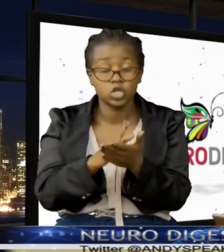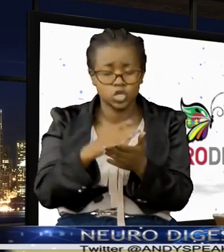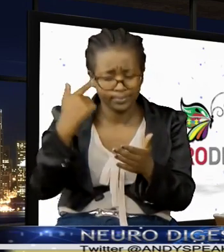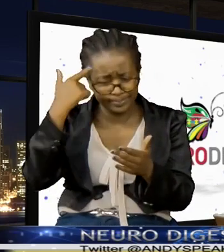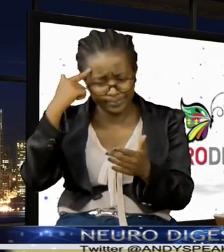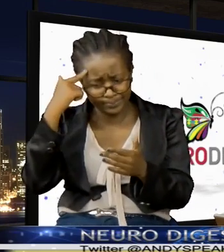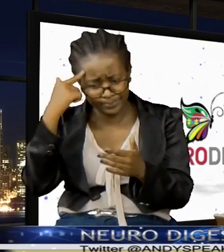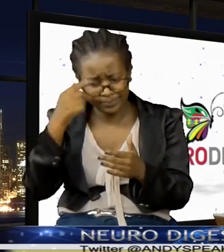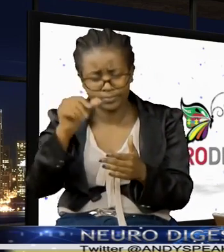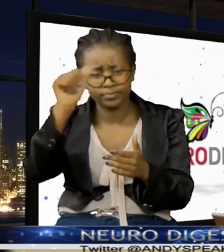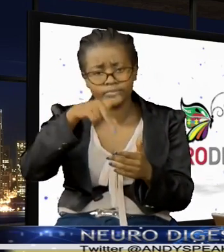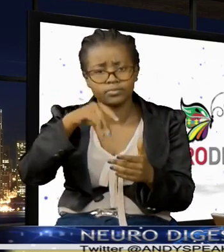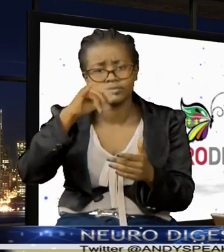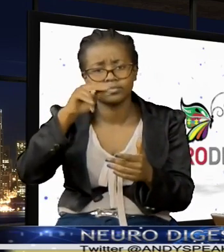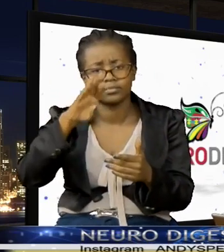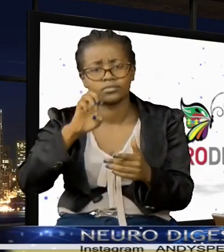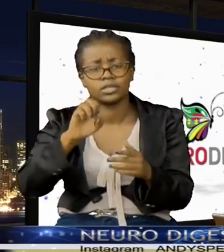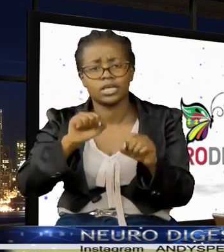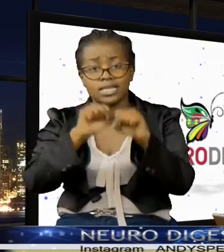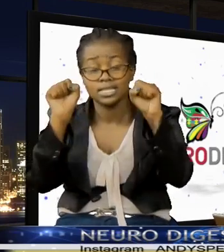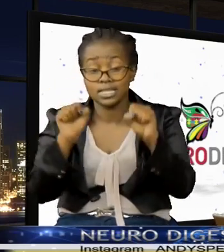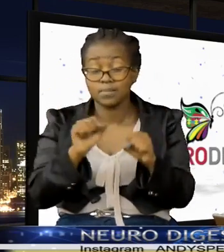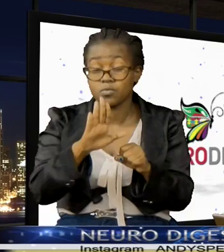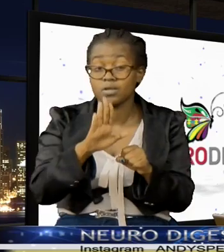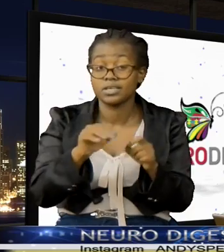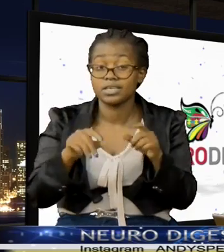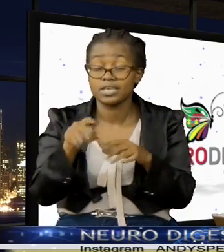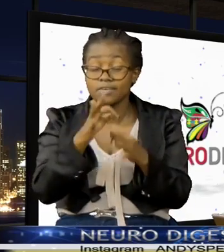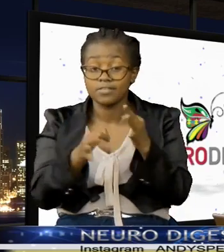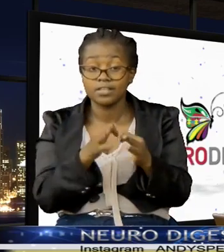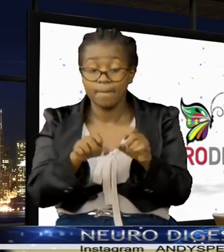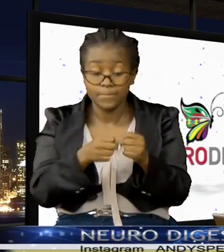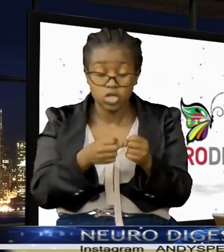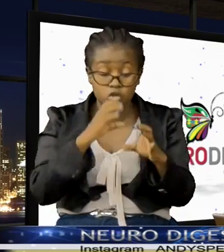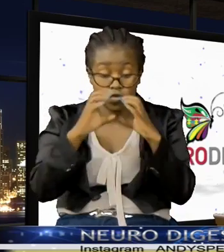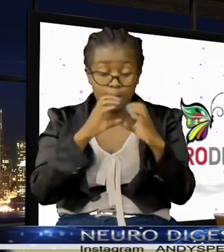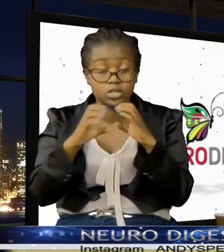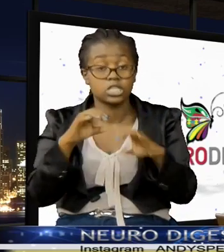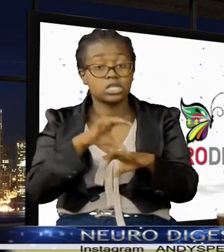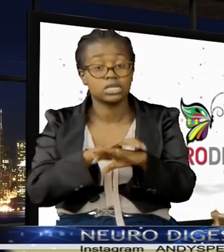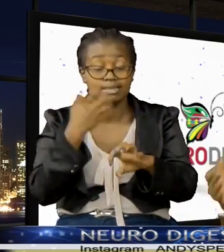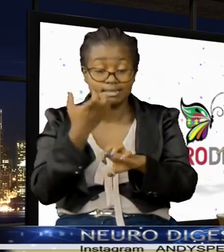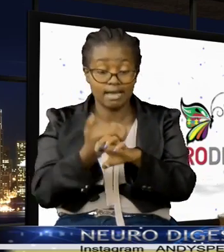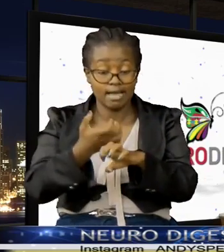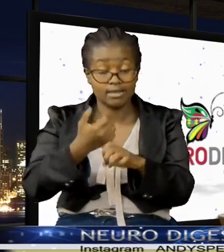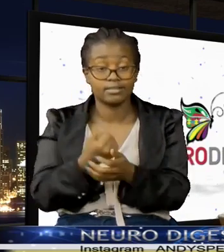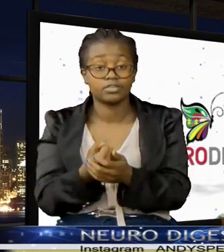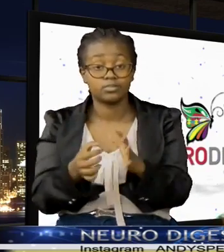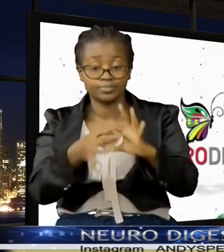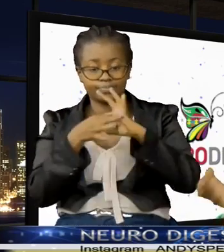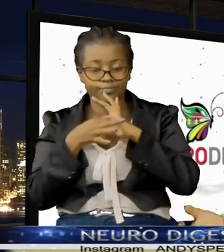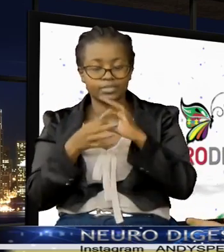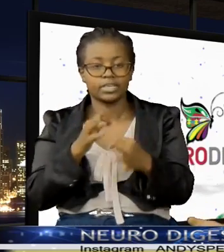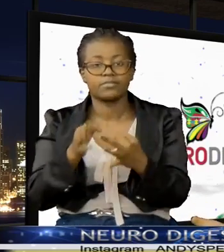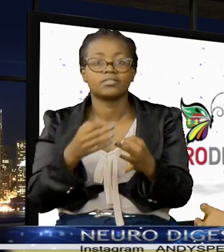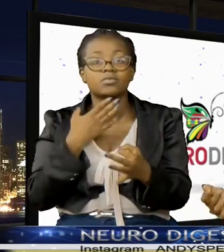your spinal cord, and your nervous system. So if there's a breakdown of communication, they will find it hard to coordinate when they